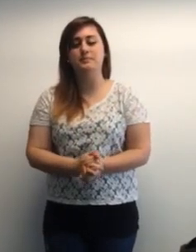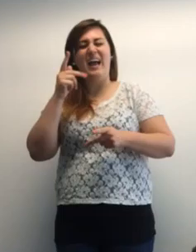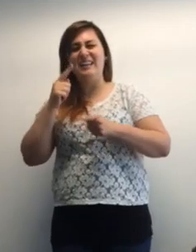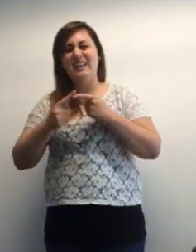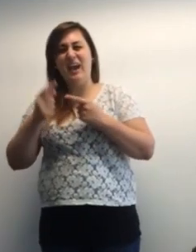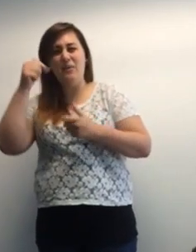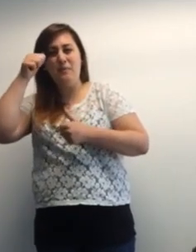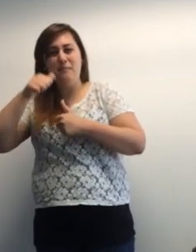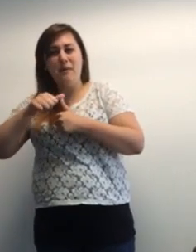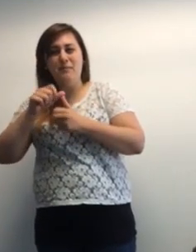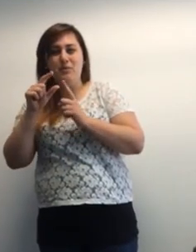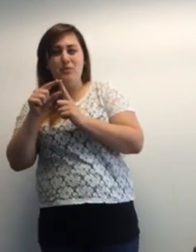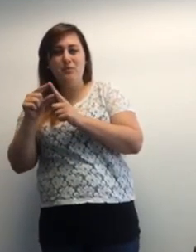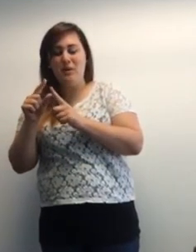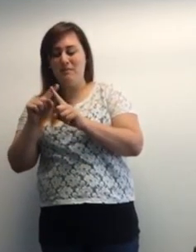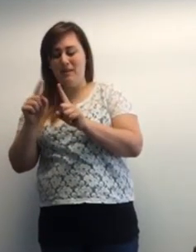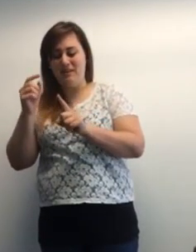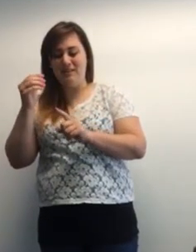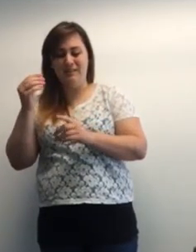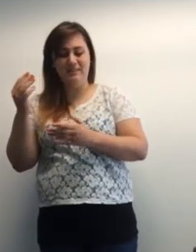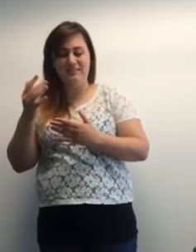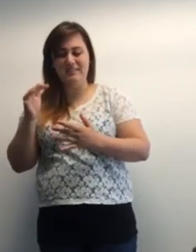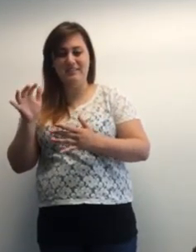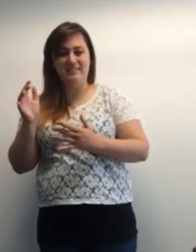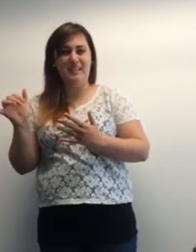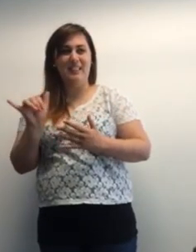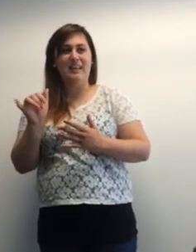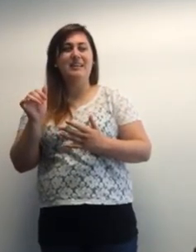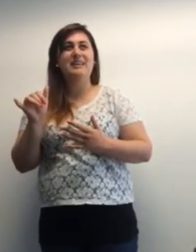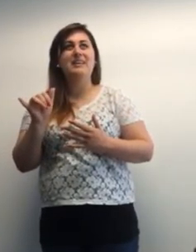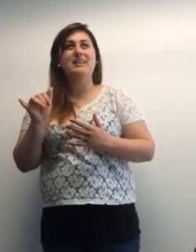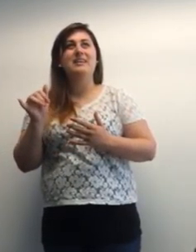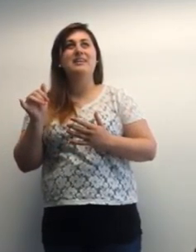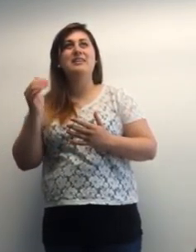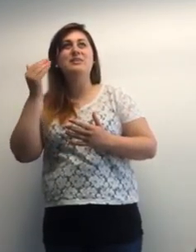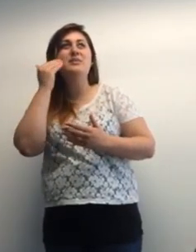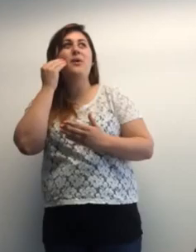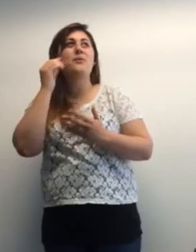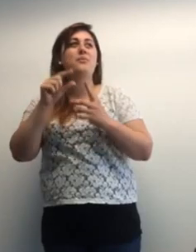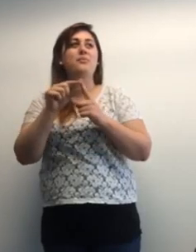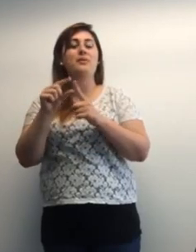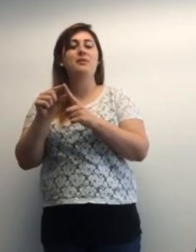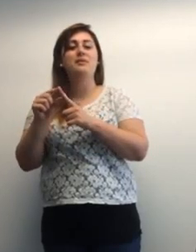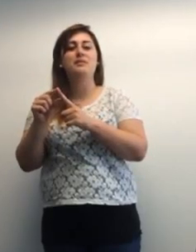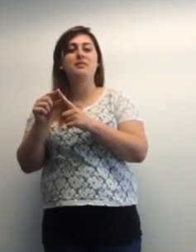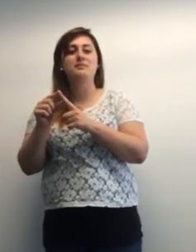keep the skills and ourselves separate. It's a really hard thing to do when you're self-confident. You just have to be confident in